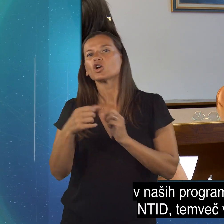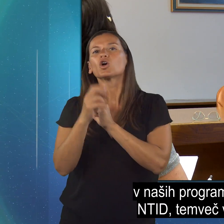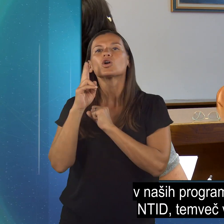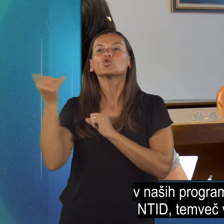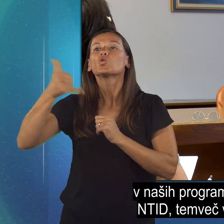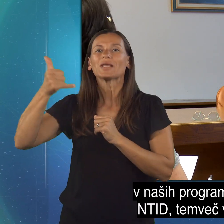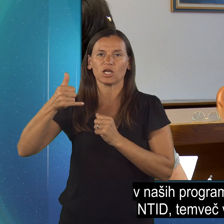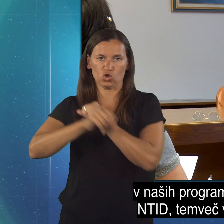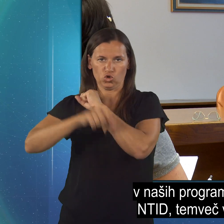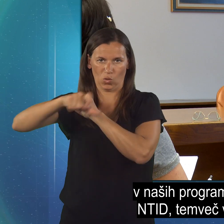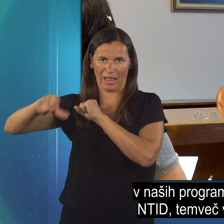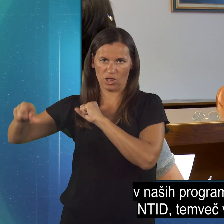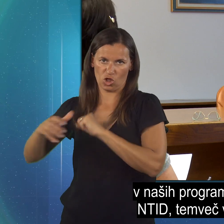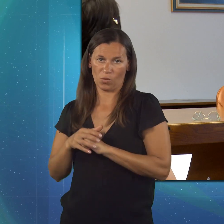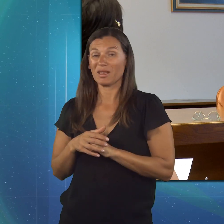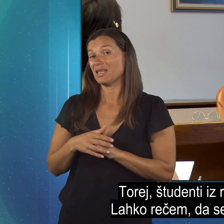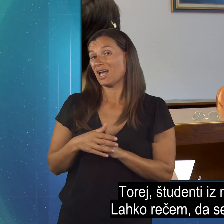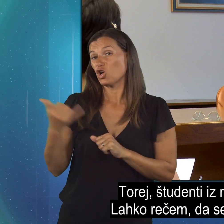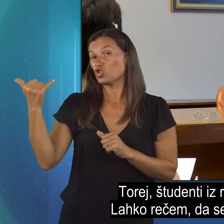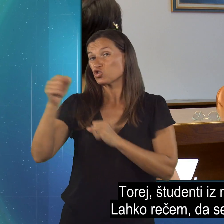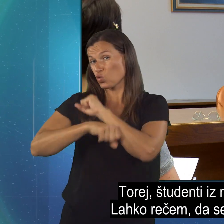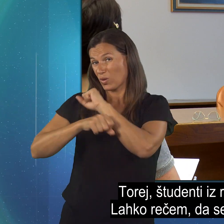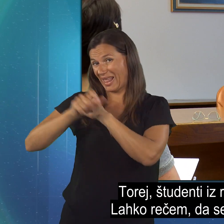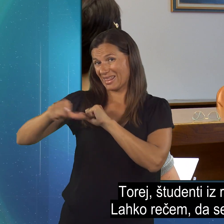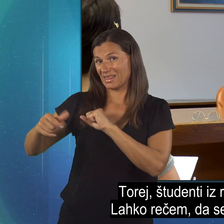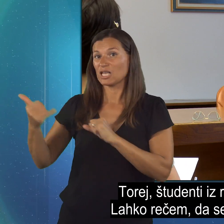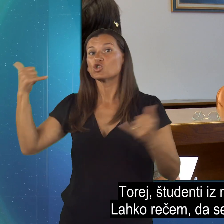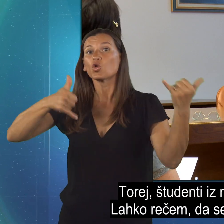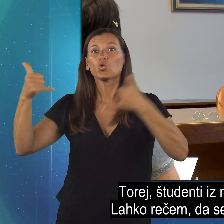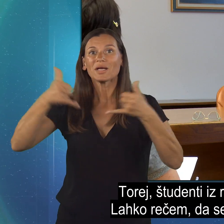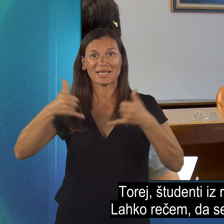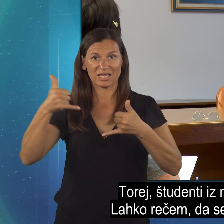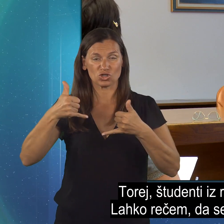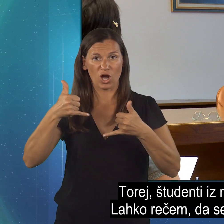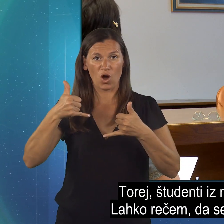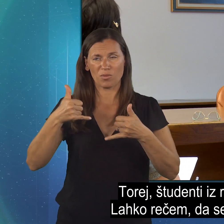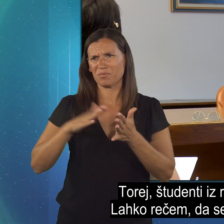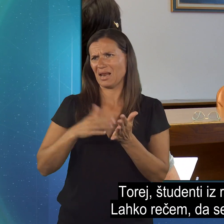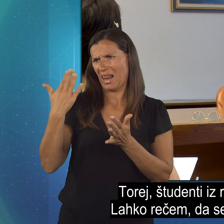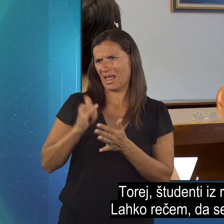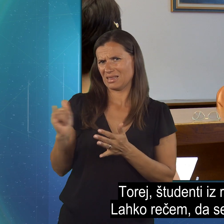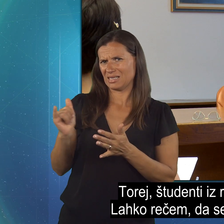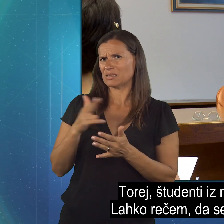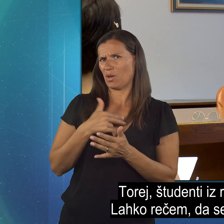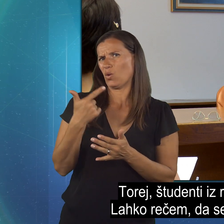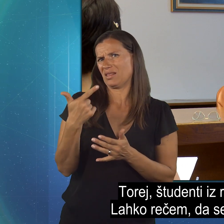NTID, but throughout our IT. So students from different countries, I can speak, last year I had 2